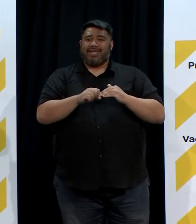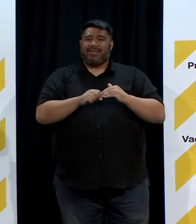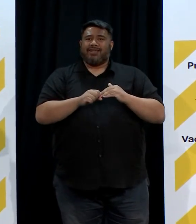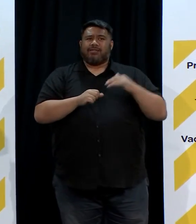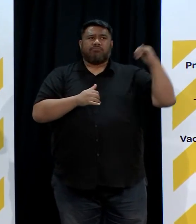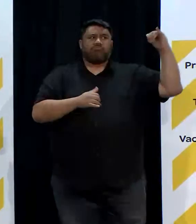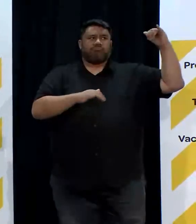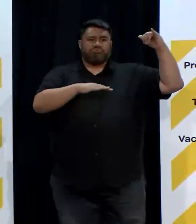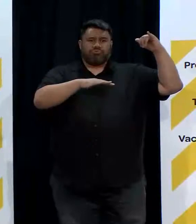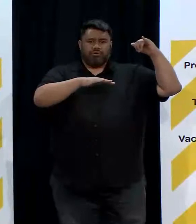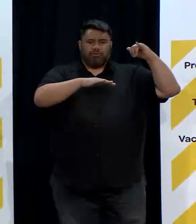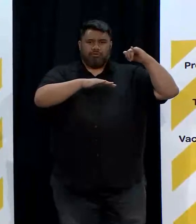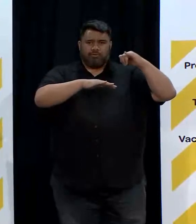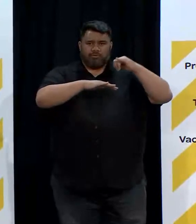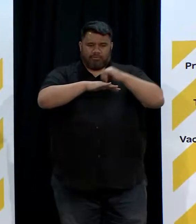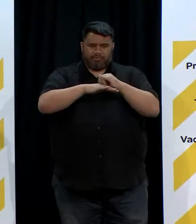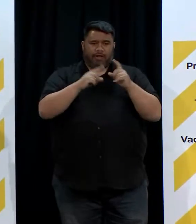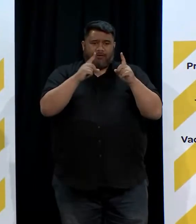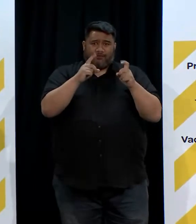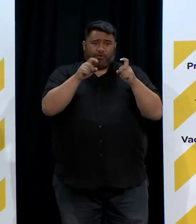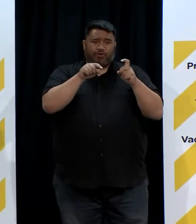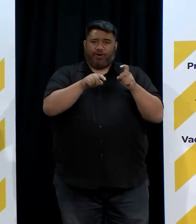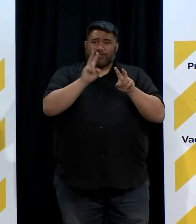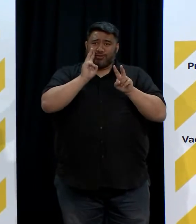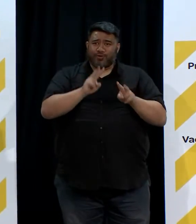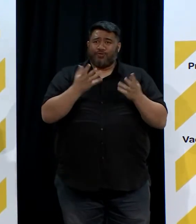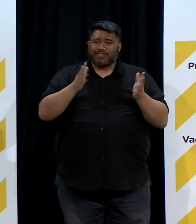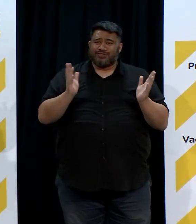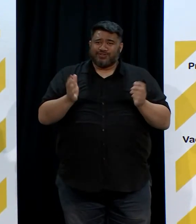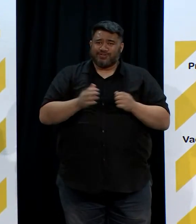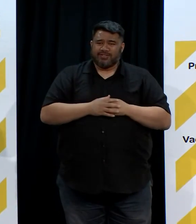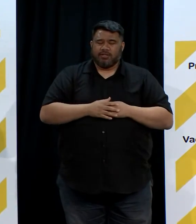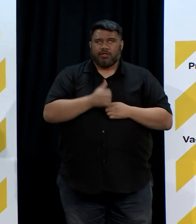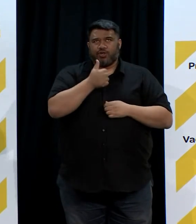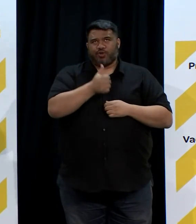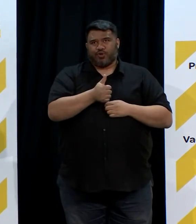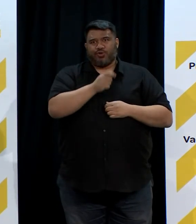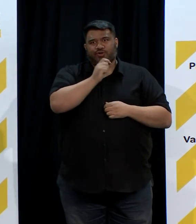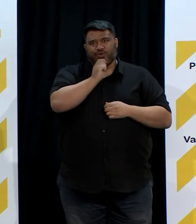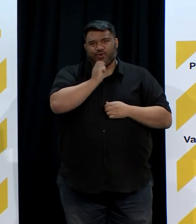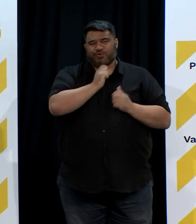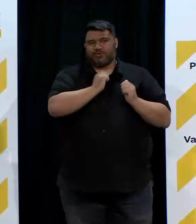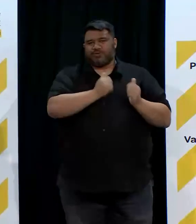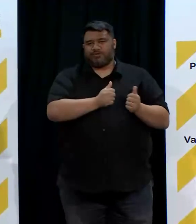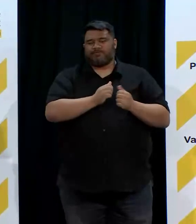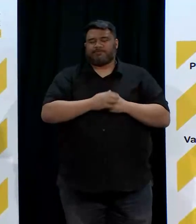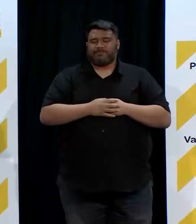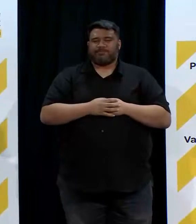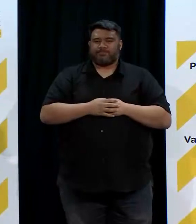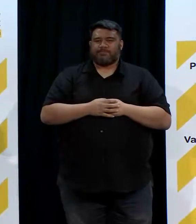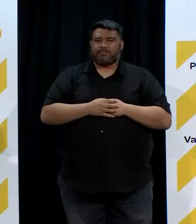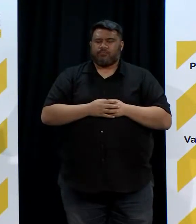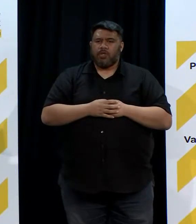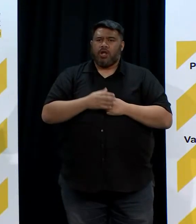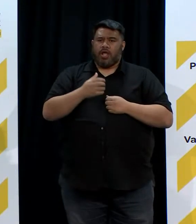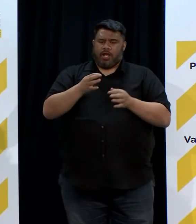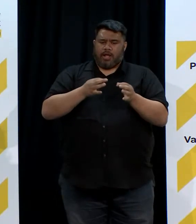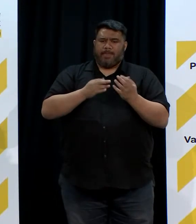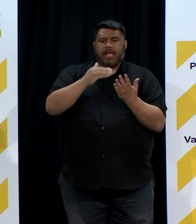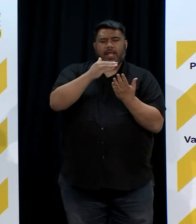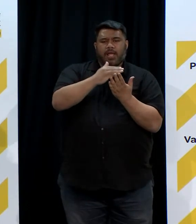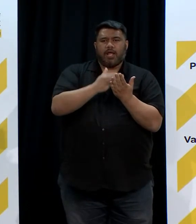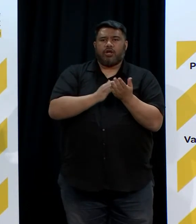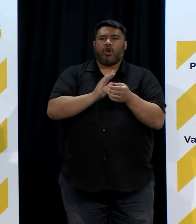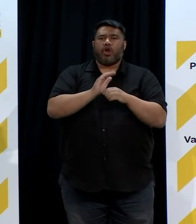wheels hitting the ground, so that's excellent news. In terms of that, no, I mean, we have a very clear rollout plan and